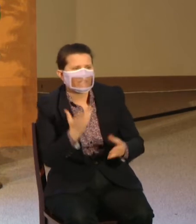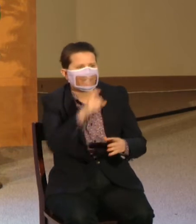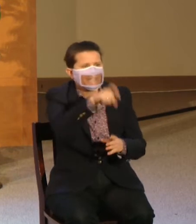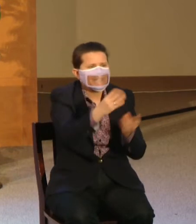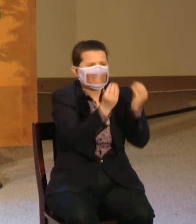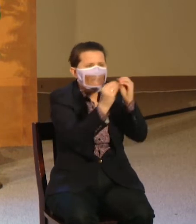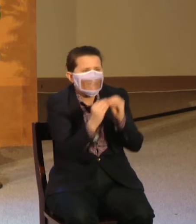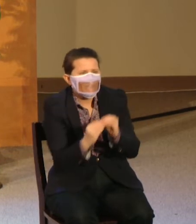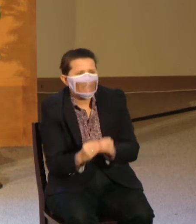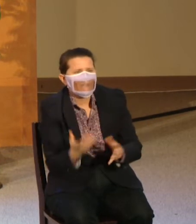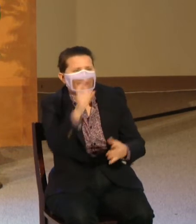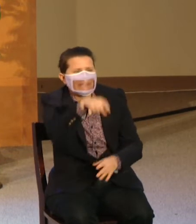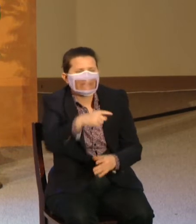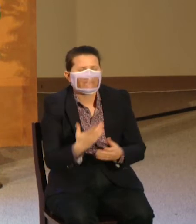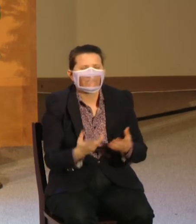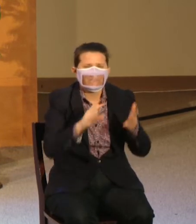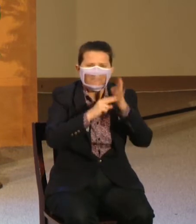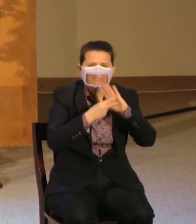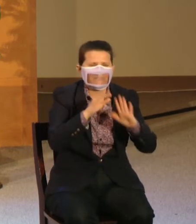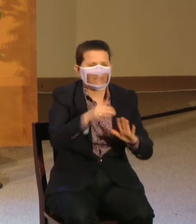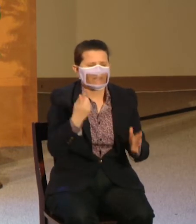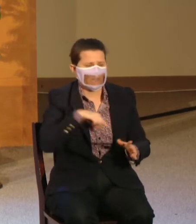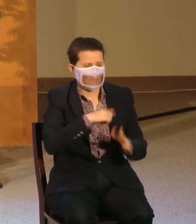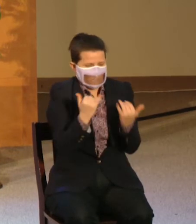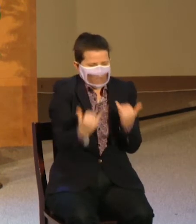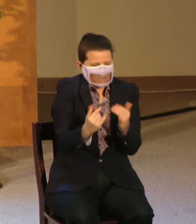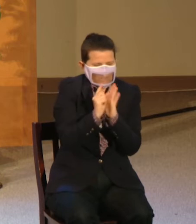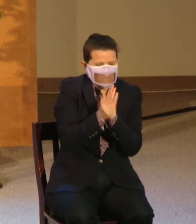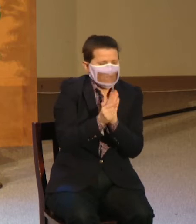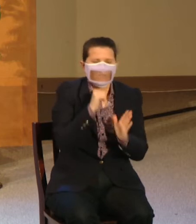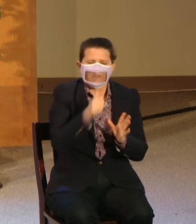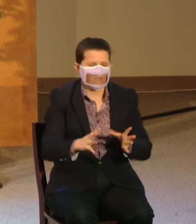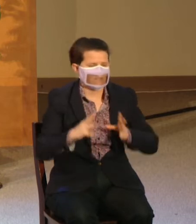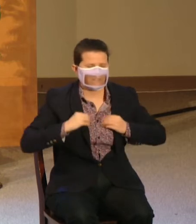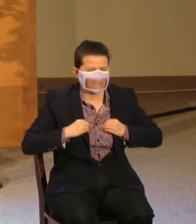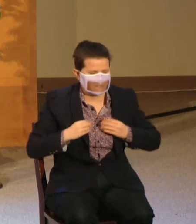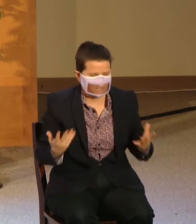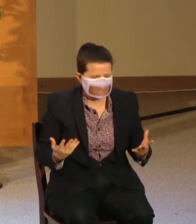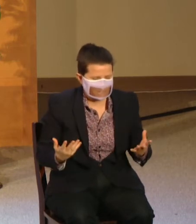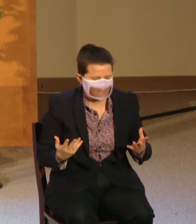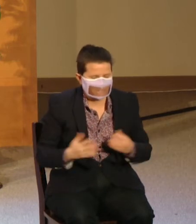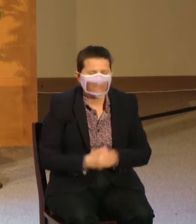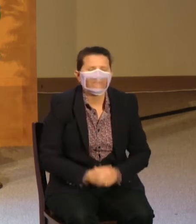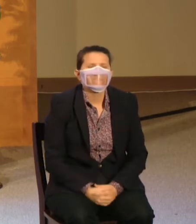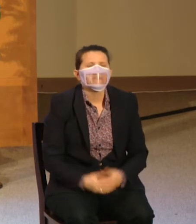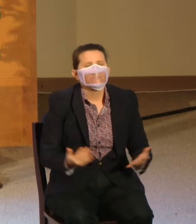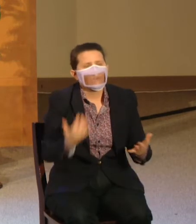we're not accepting where we are right now in this moment. And as long as we're trying to get where we're